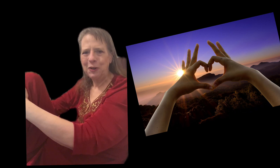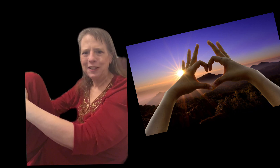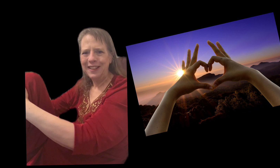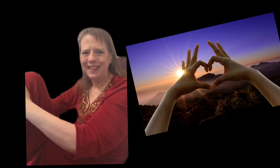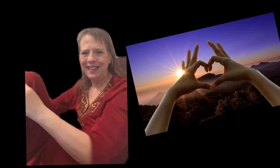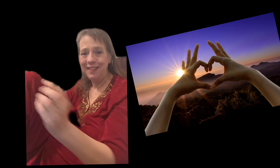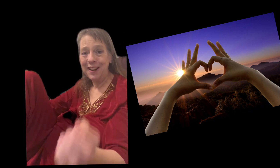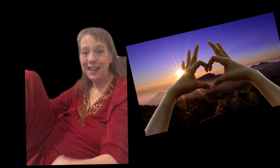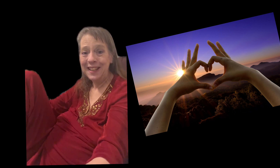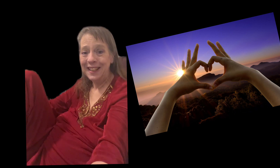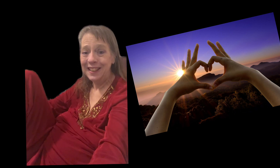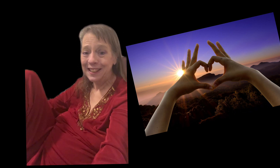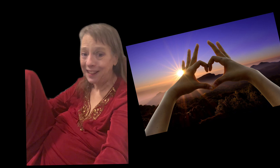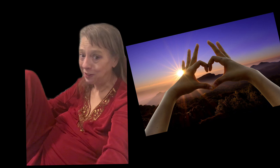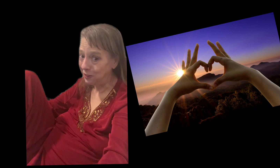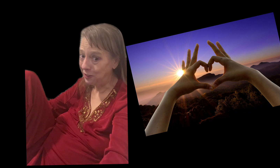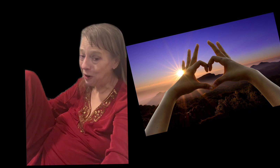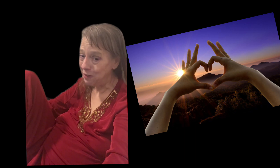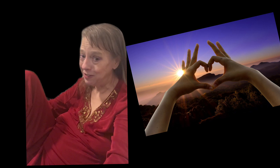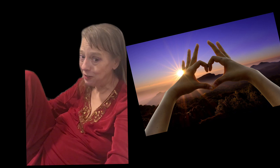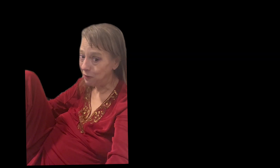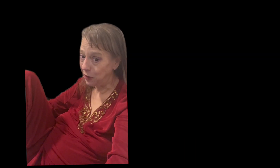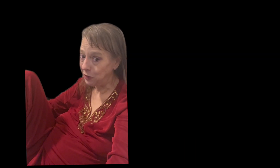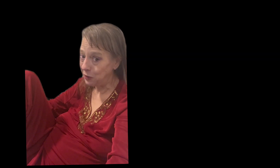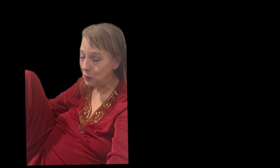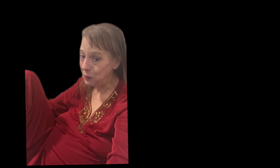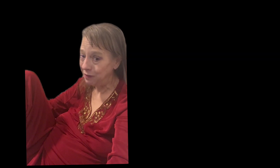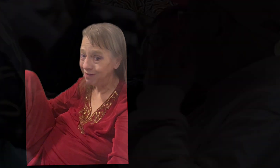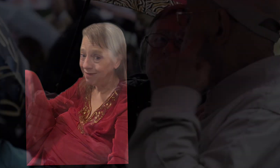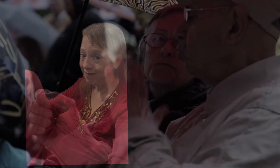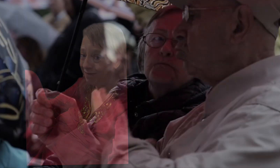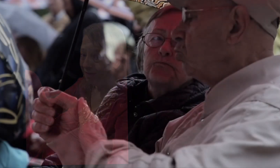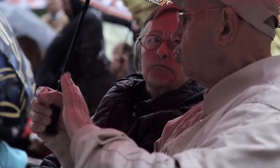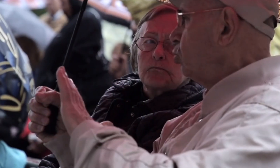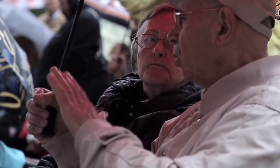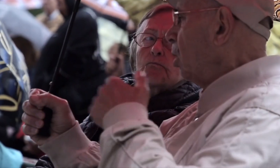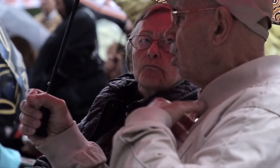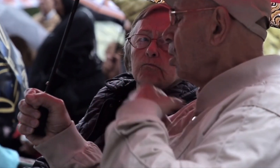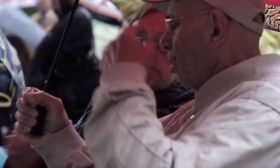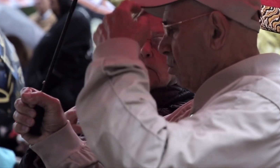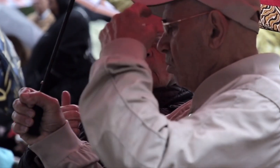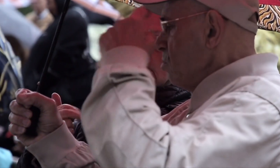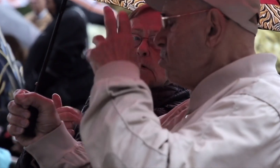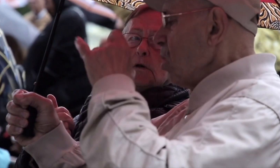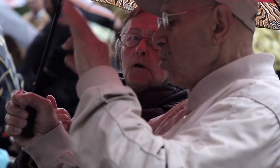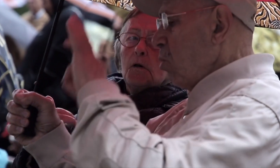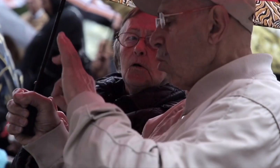you started. You ready? Classes start very soon.